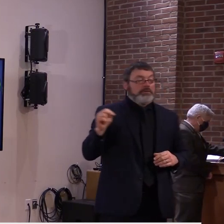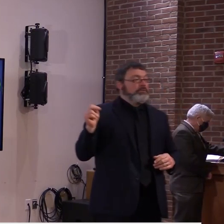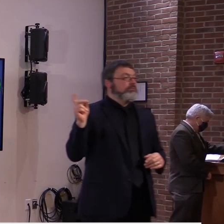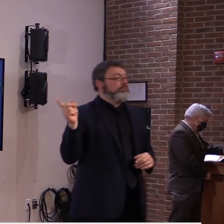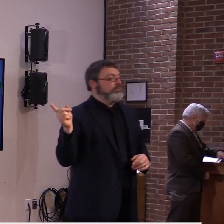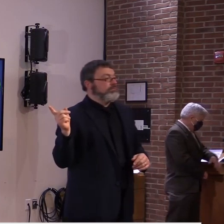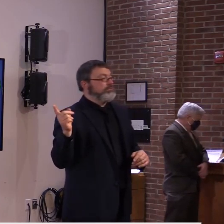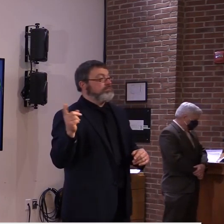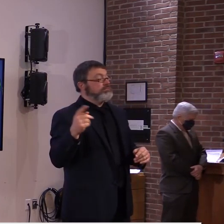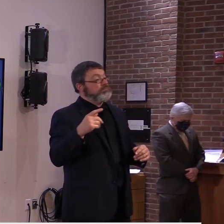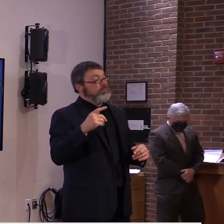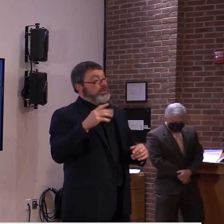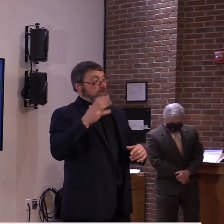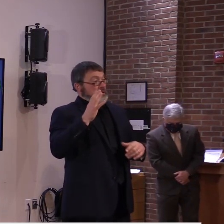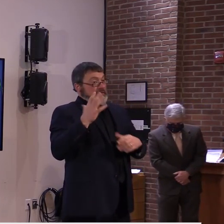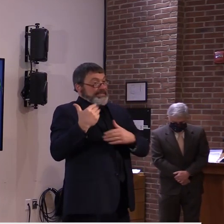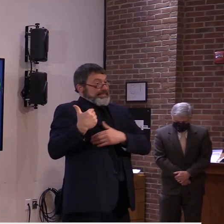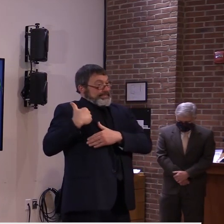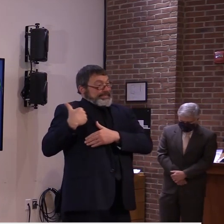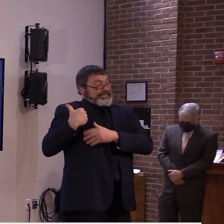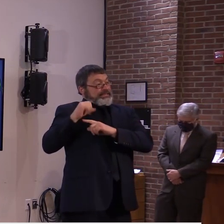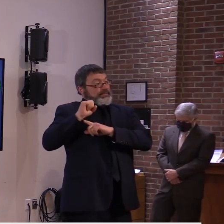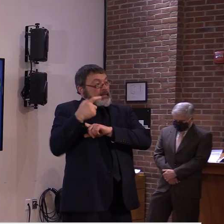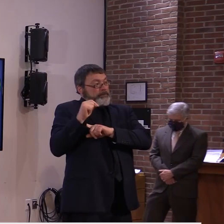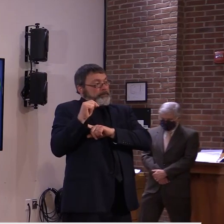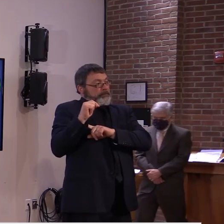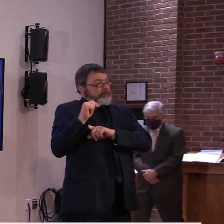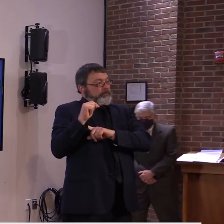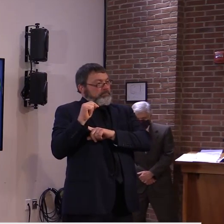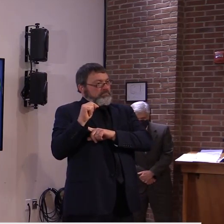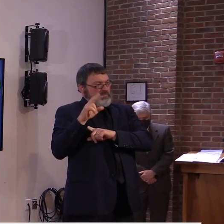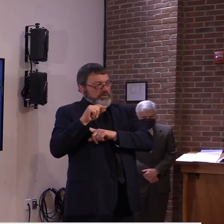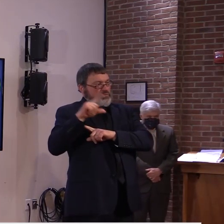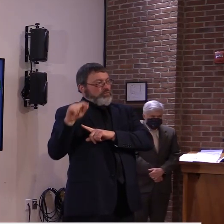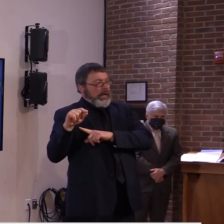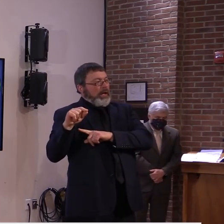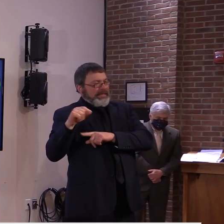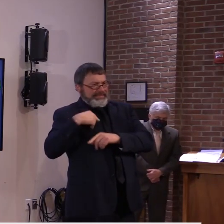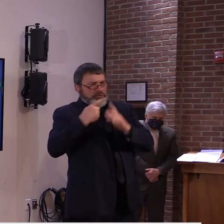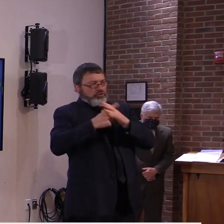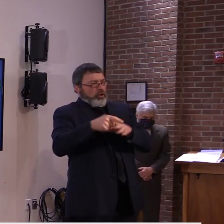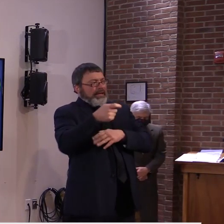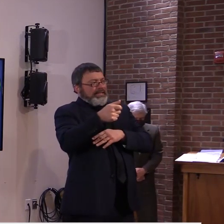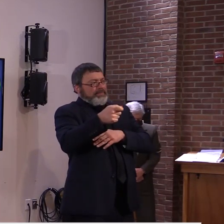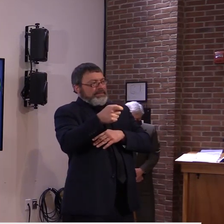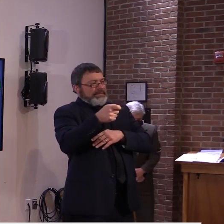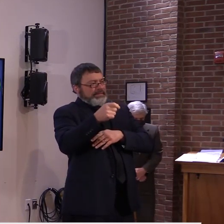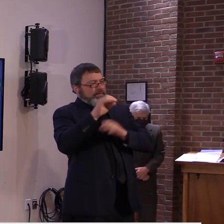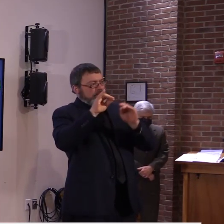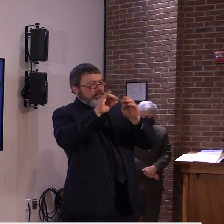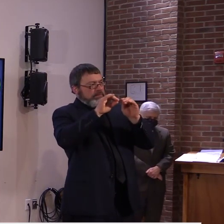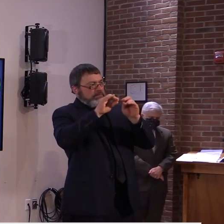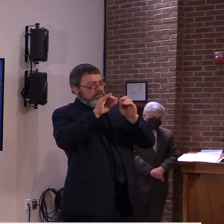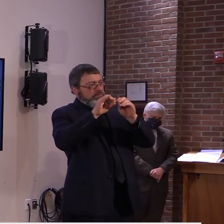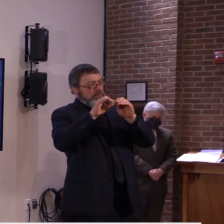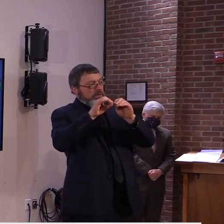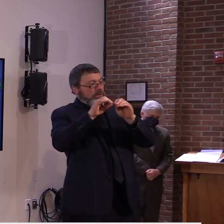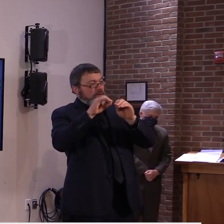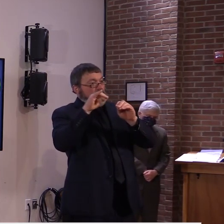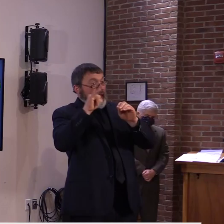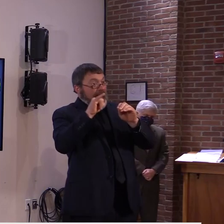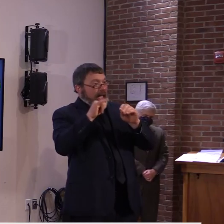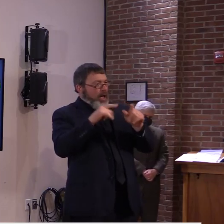follow-up question to this. Do you have a date when you'd like to have this roll out? No. We started thinking